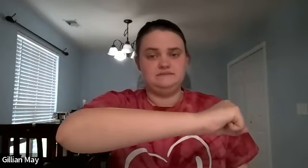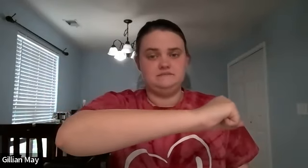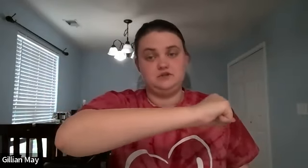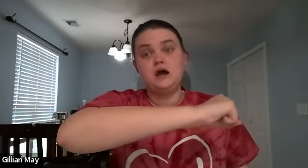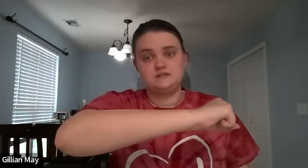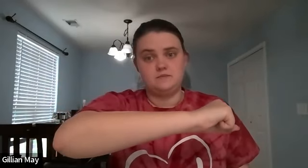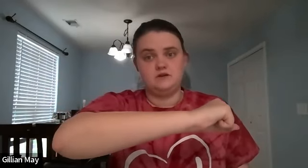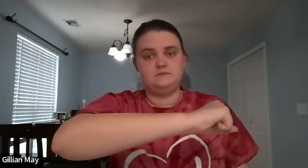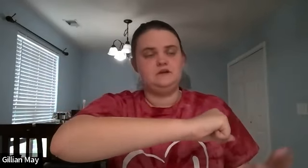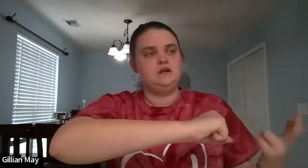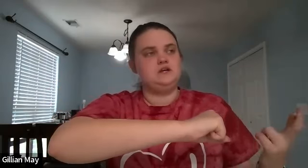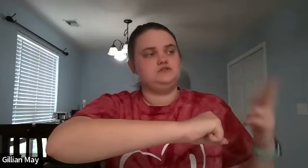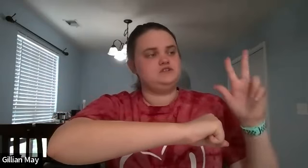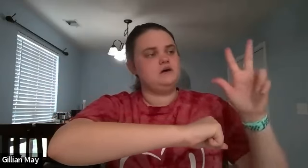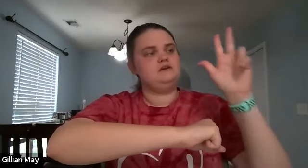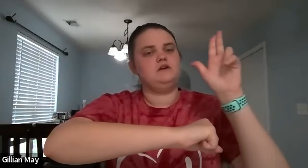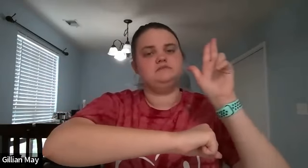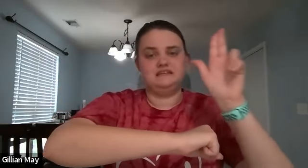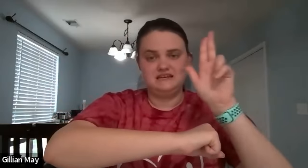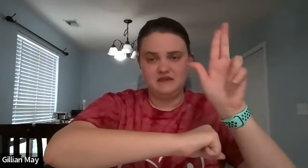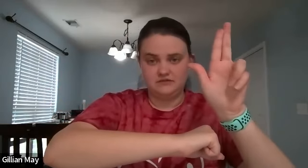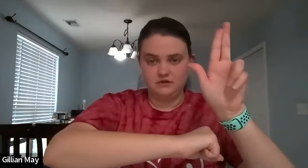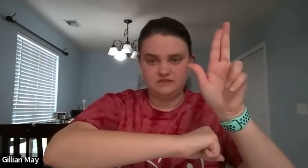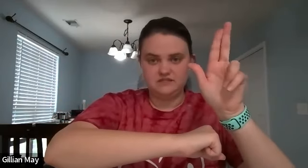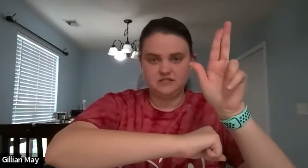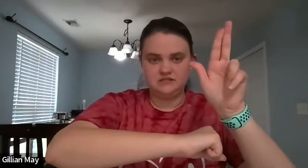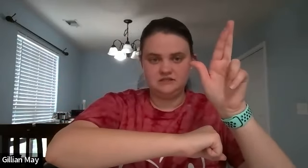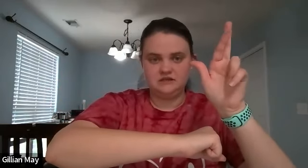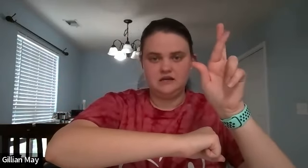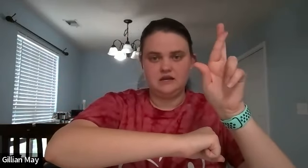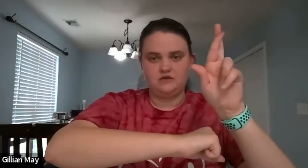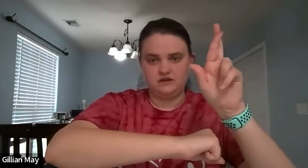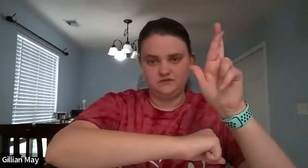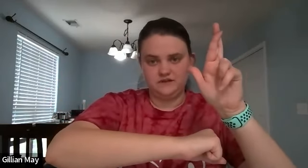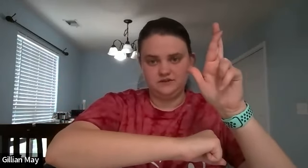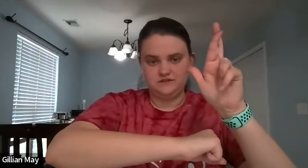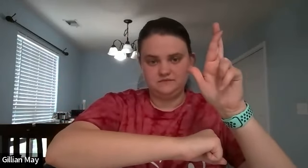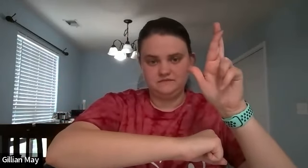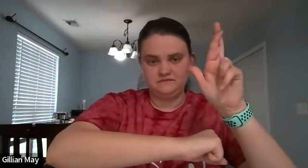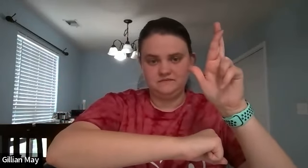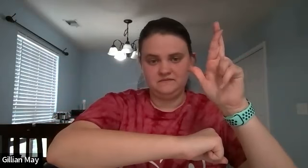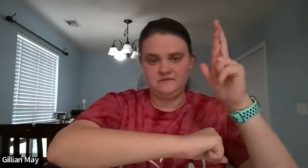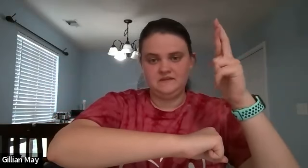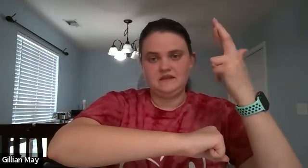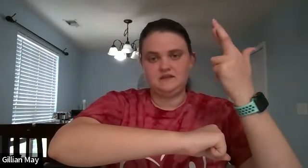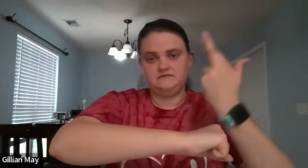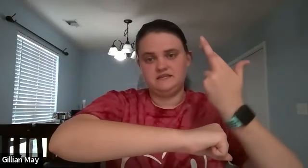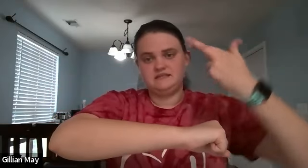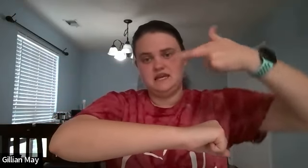your non-dominant arm, your dominant arms again in that 3 position. Now cross your fingers. You're going to face it, and then